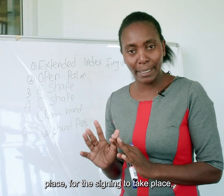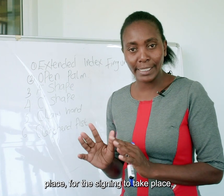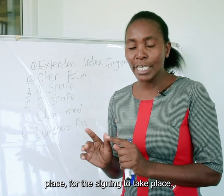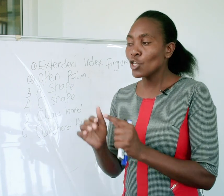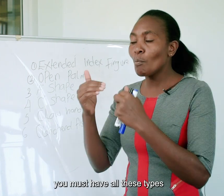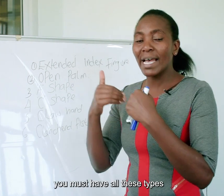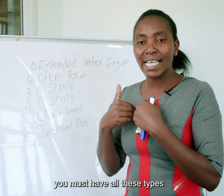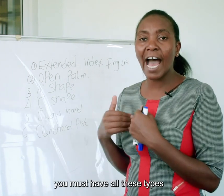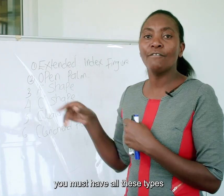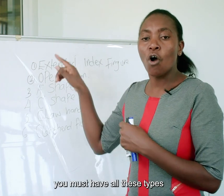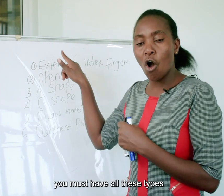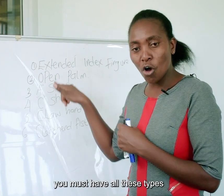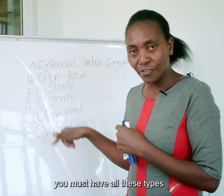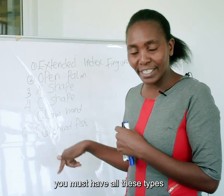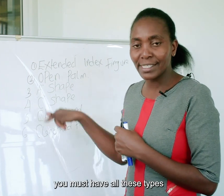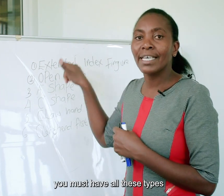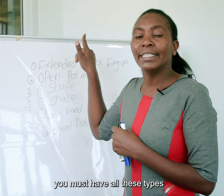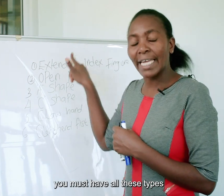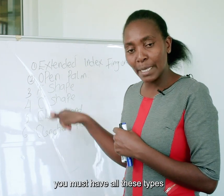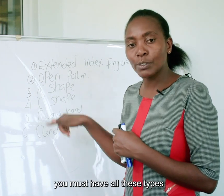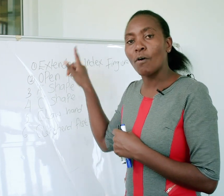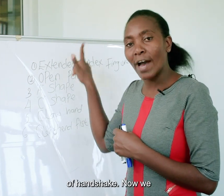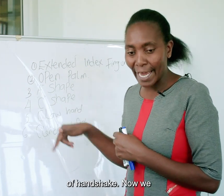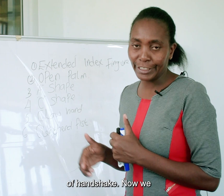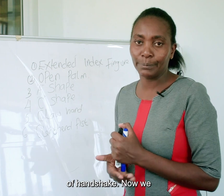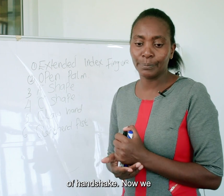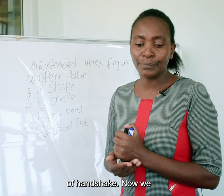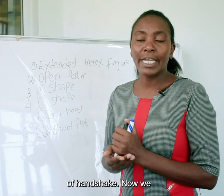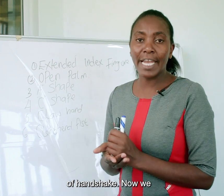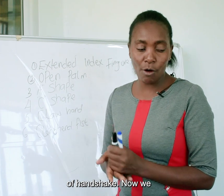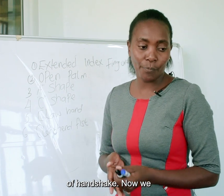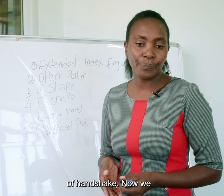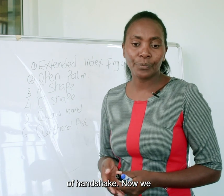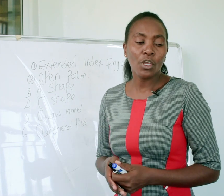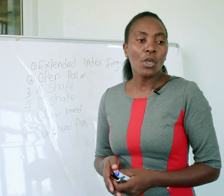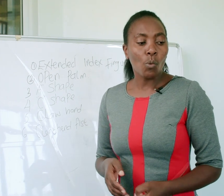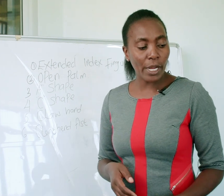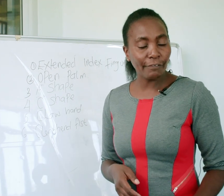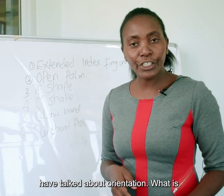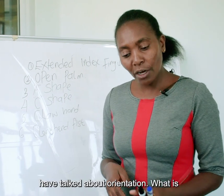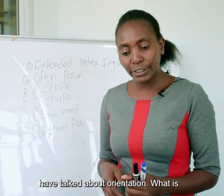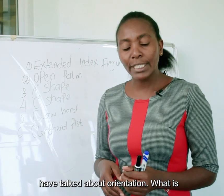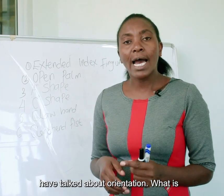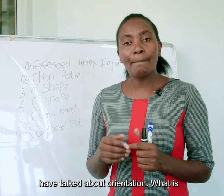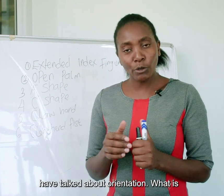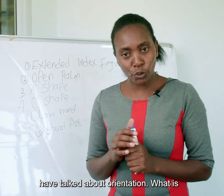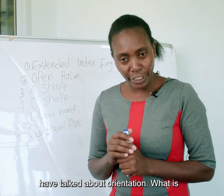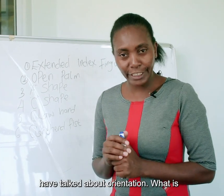place, you must have all these types of handshake. Now, we have talked about